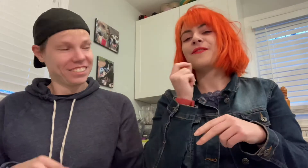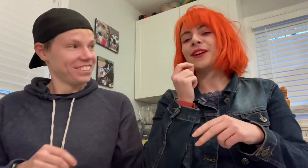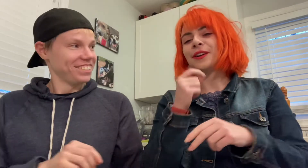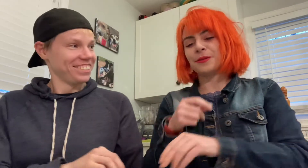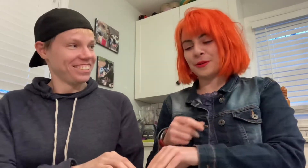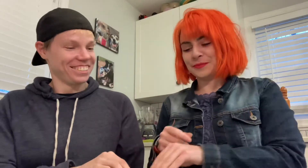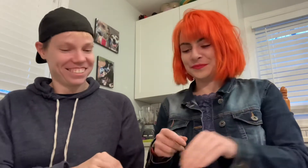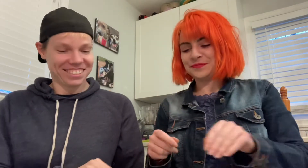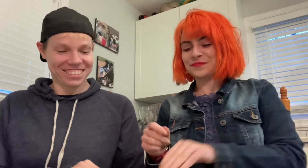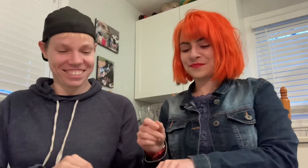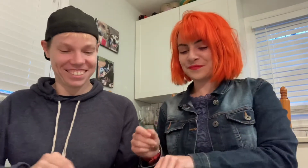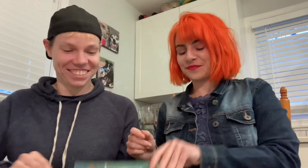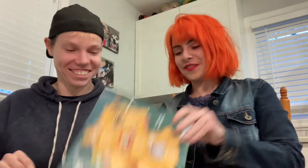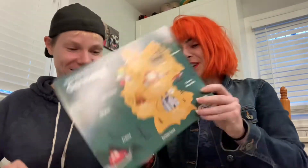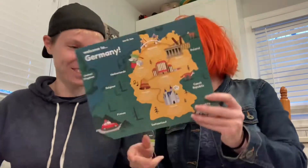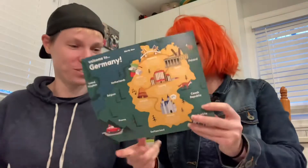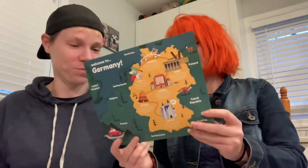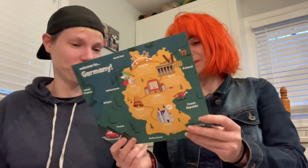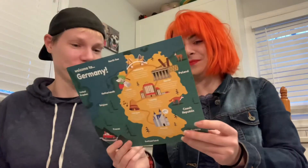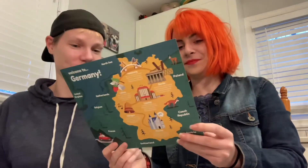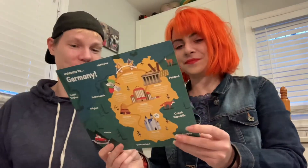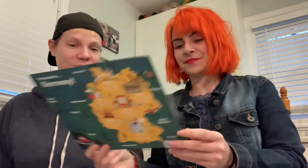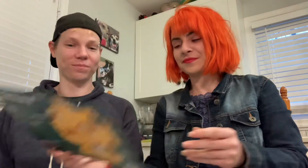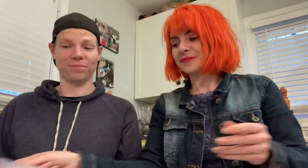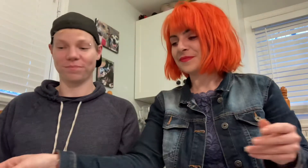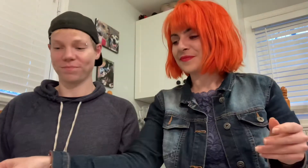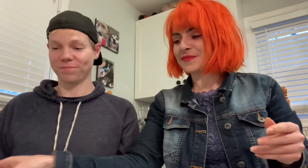Very cool. Very cool.